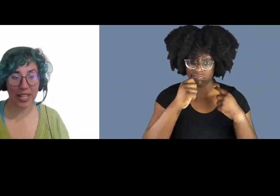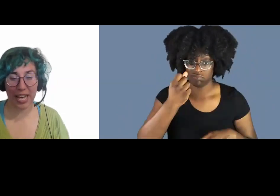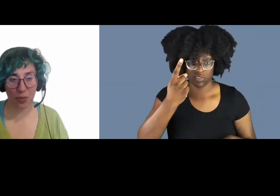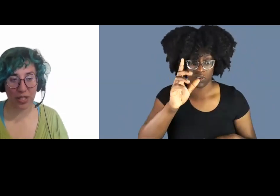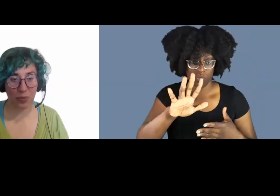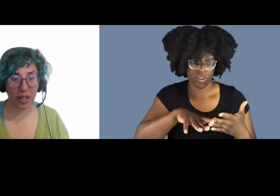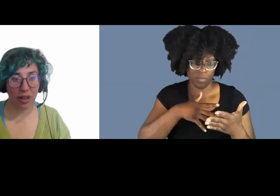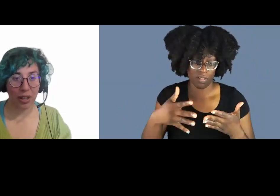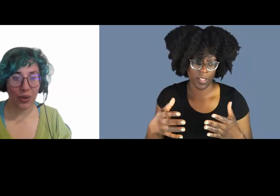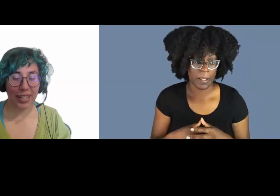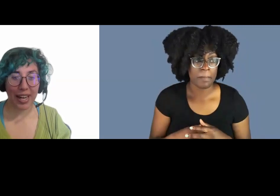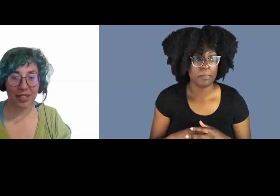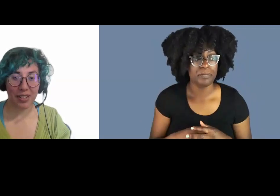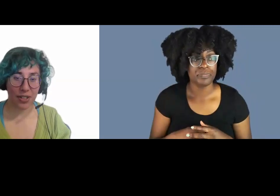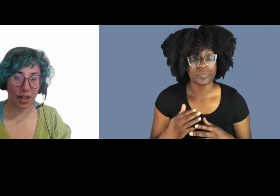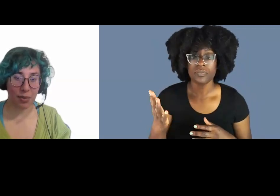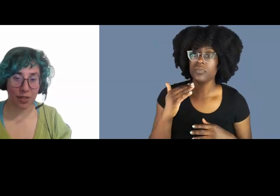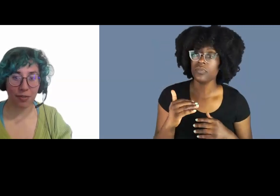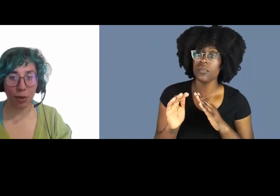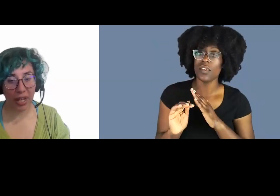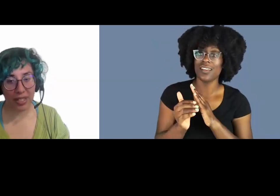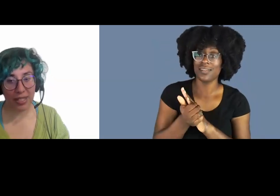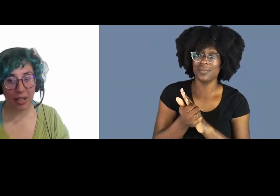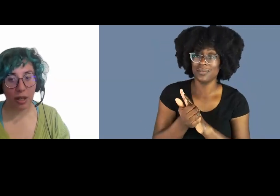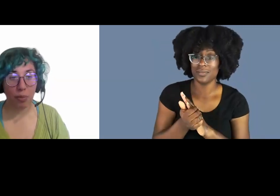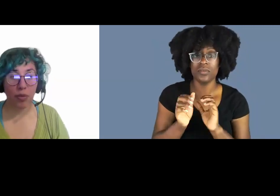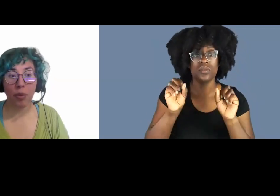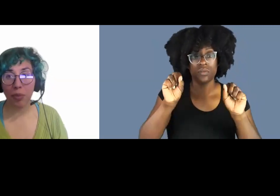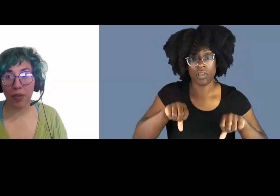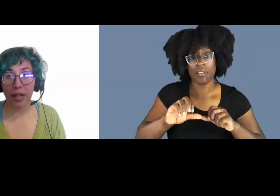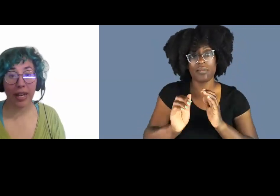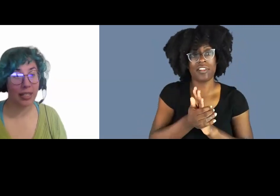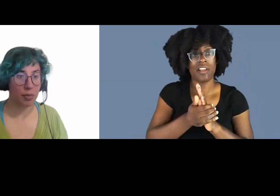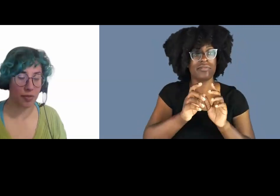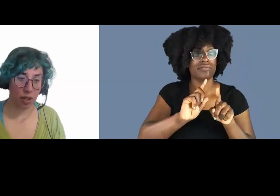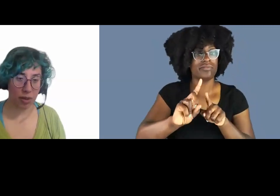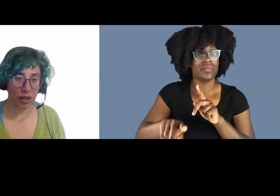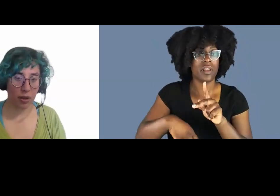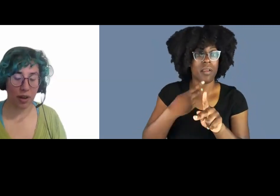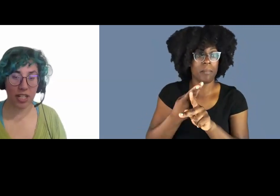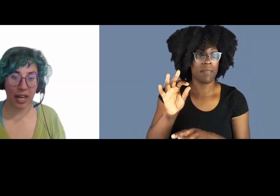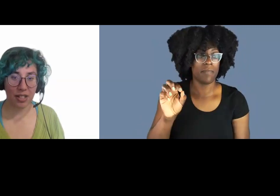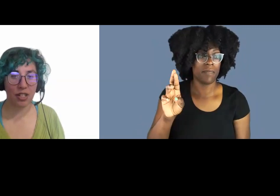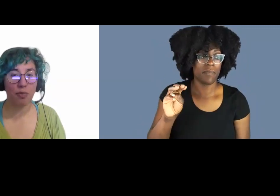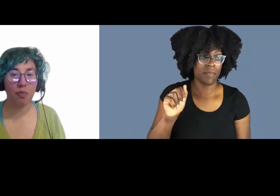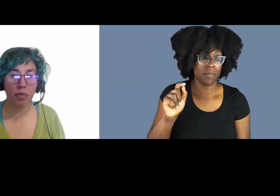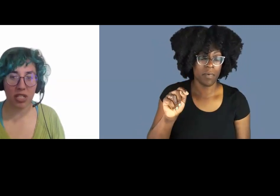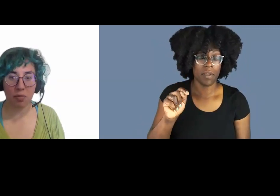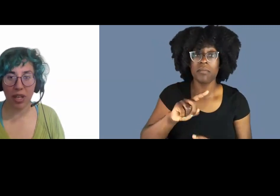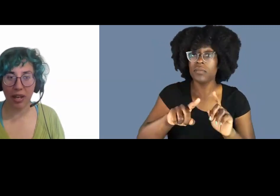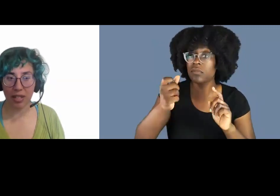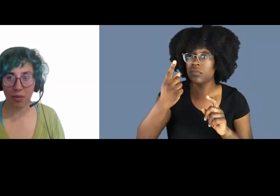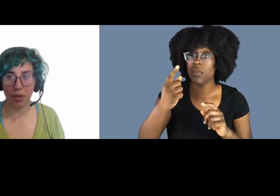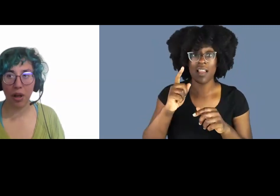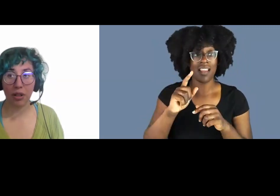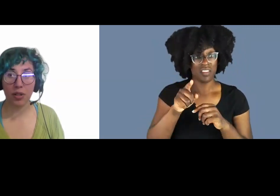So attachments. You can attach different types of formats, but remember that any type of document that you have attached must